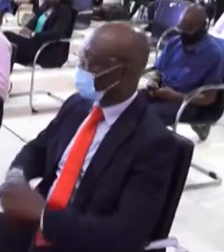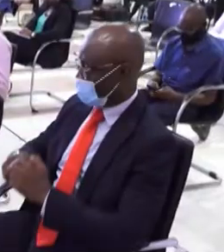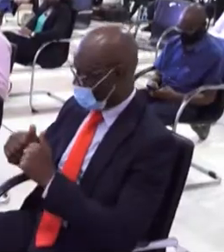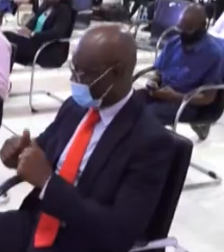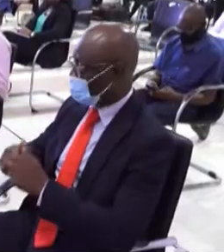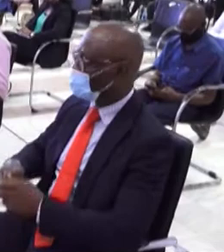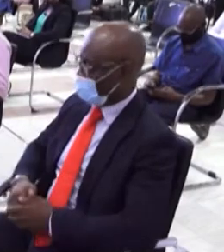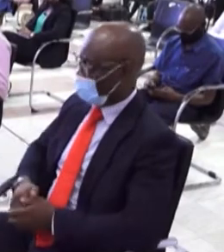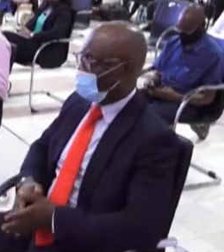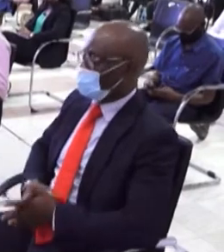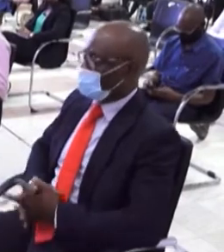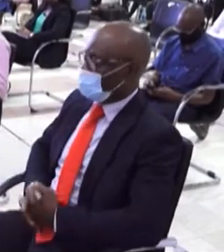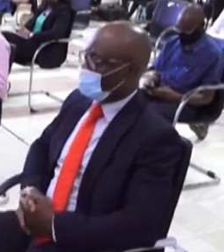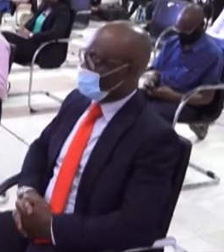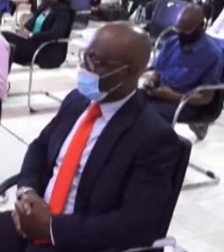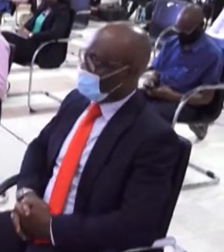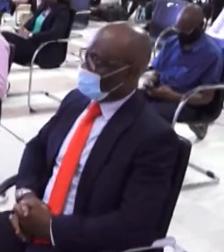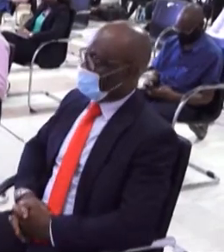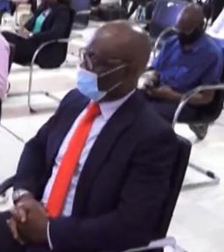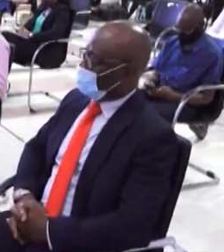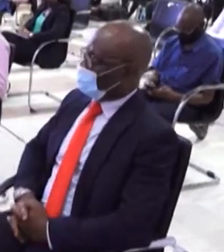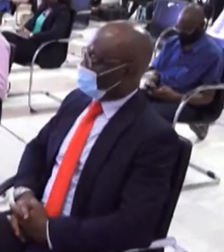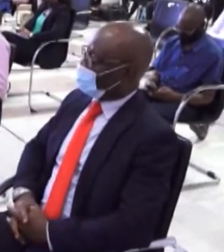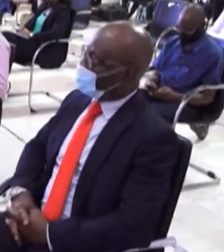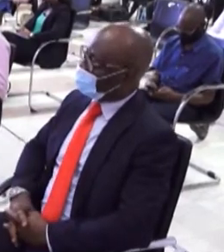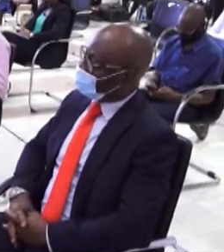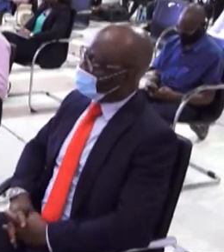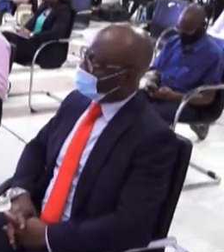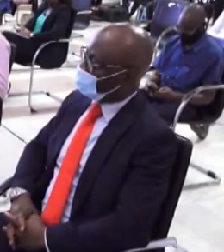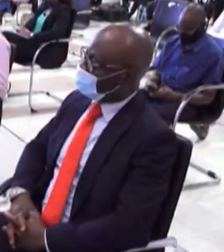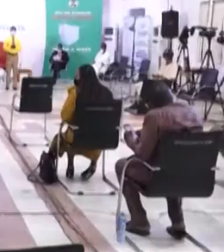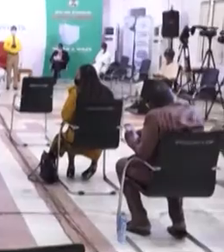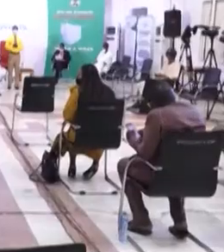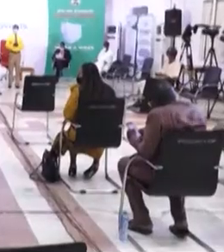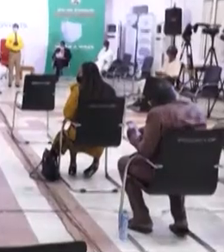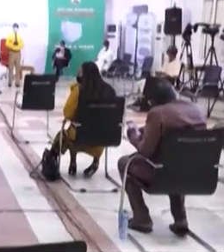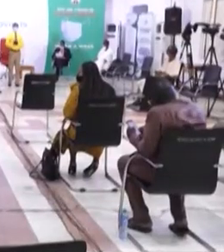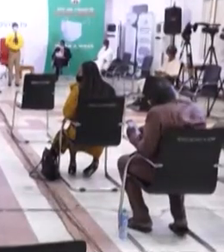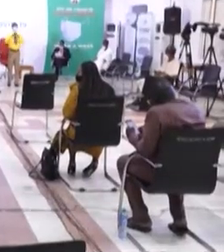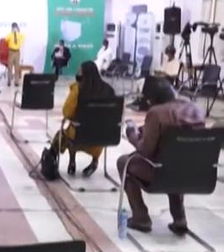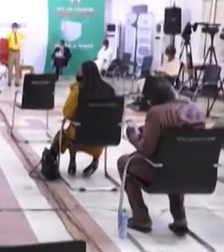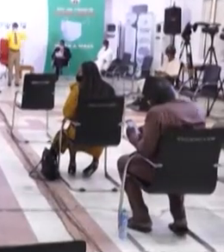and collaborate with law enforcement agencies to restore normalcy